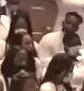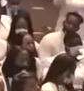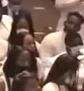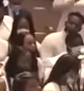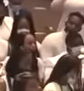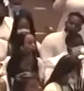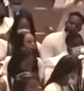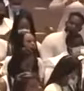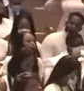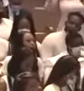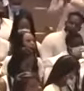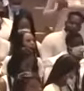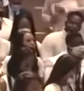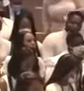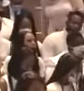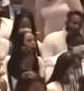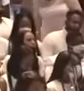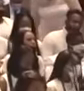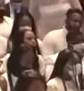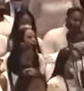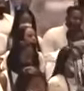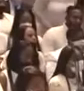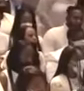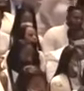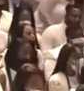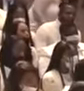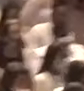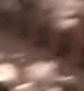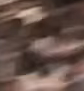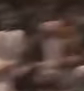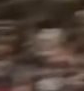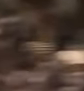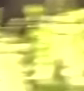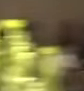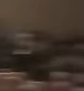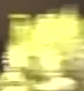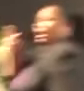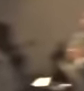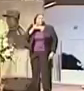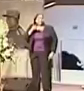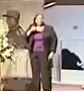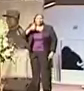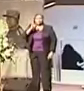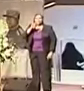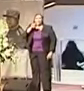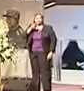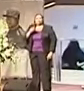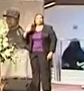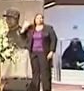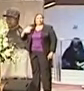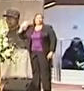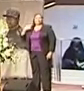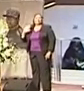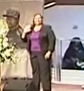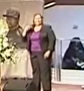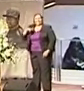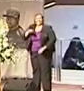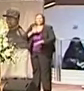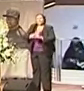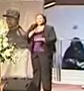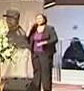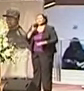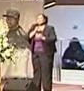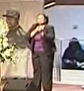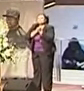I tell her all the time, she is Houston's modernday Mahalia Jackson. Amen. She empties churches